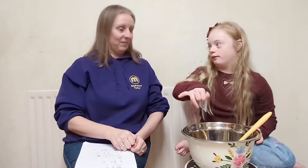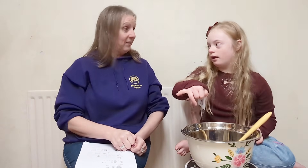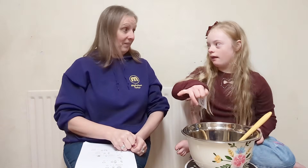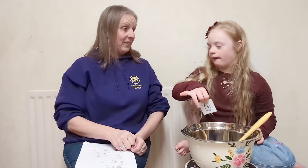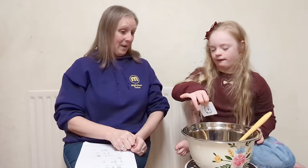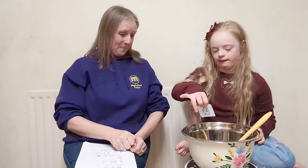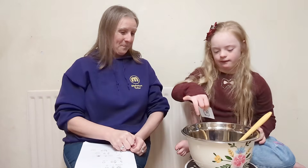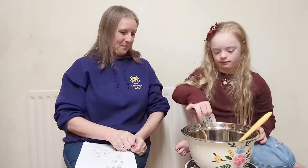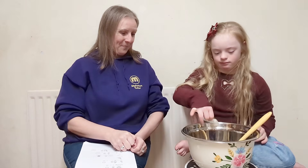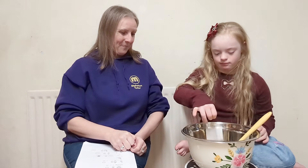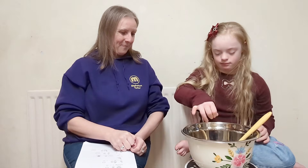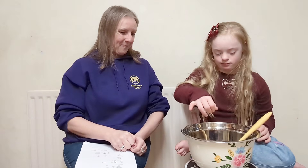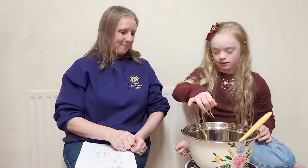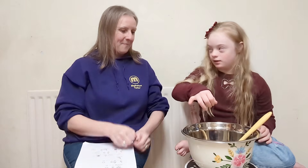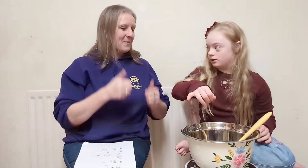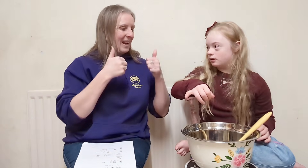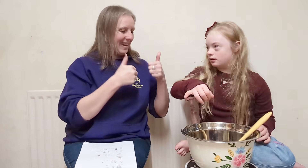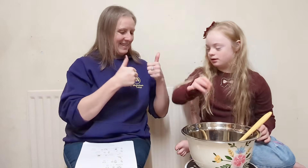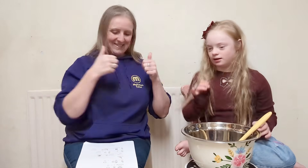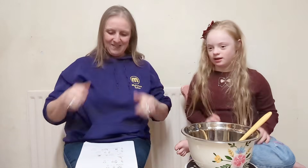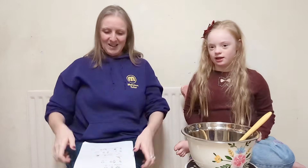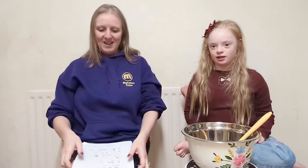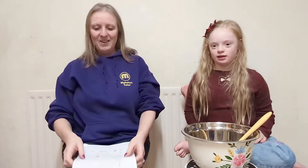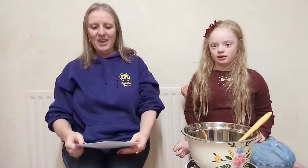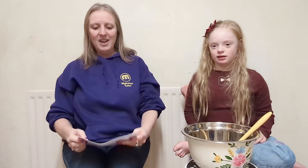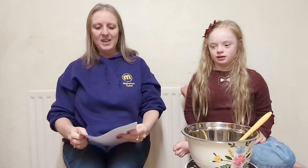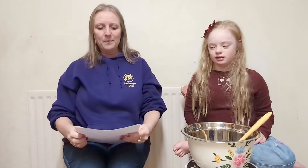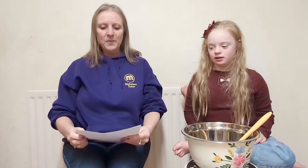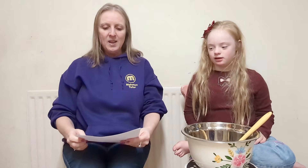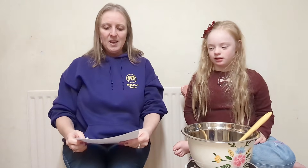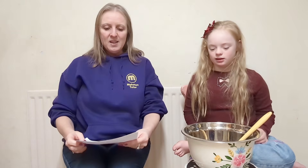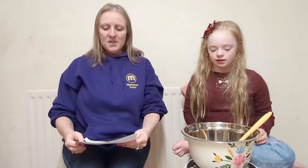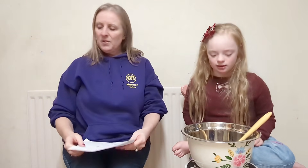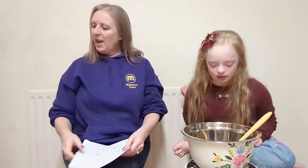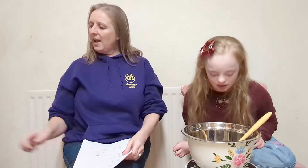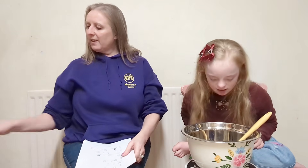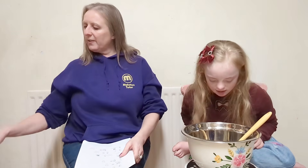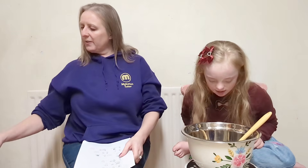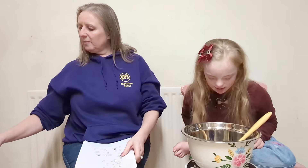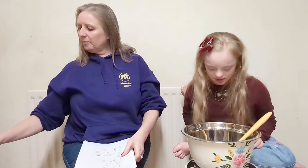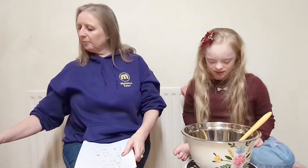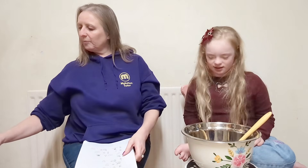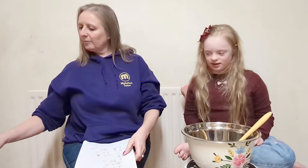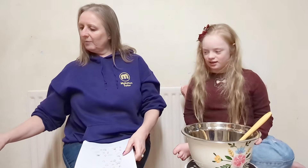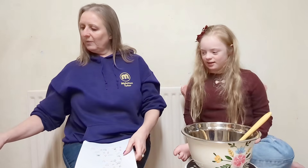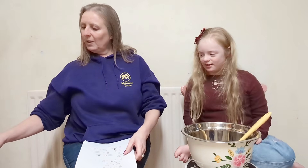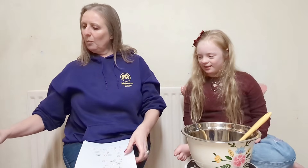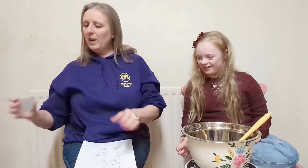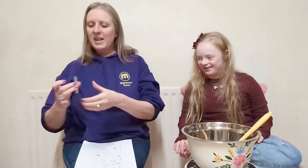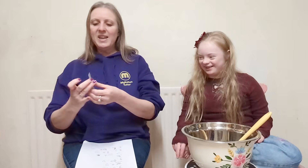Okay. Yeah. Brilliant. Okay, so next we